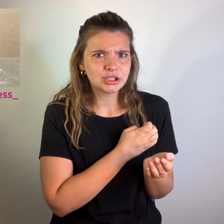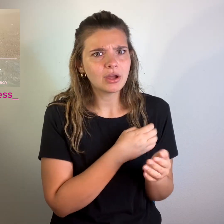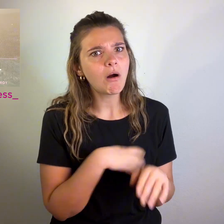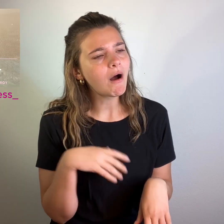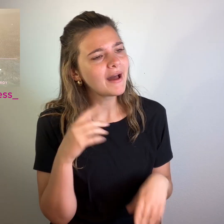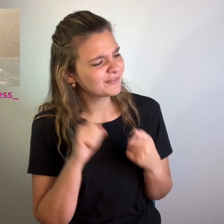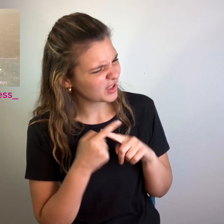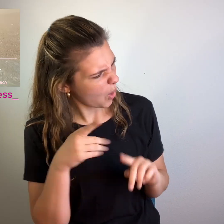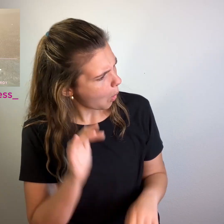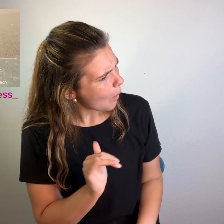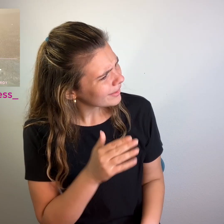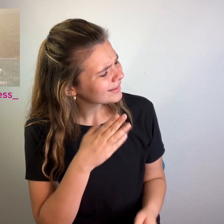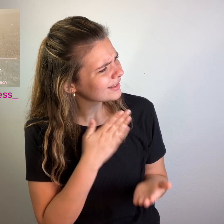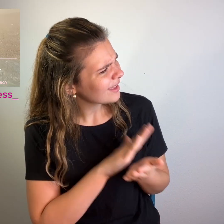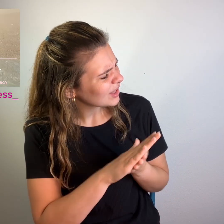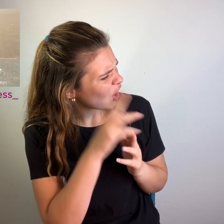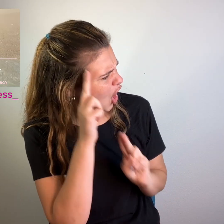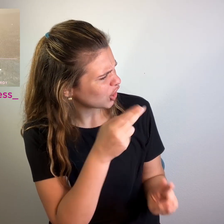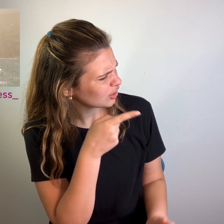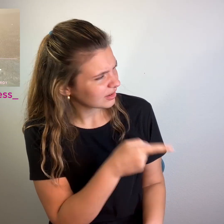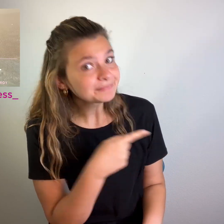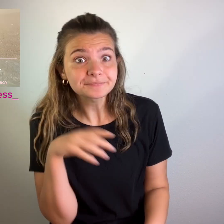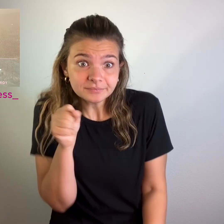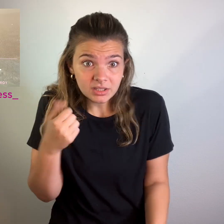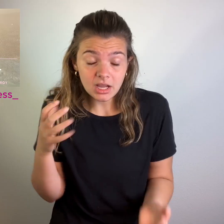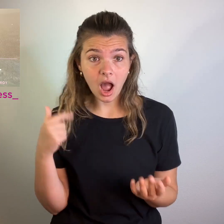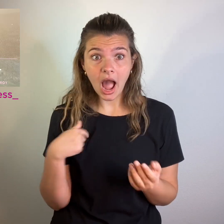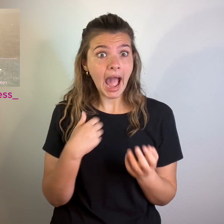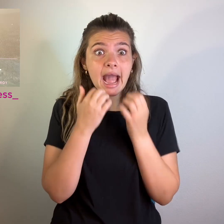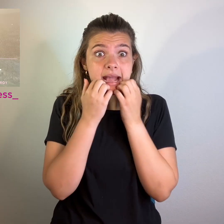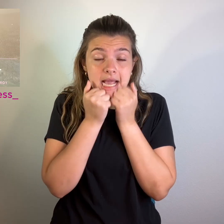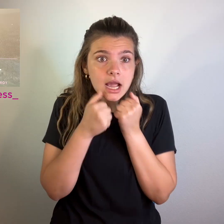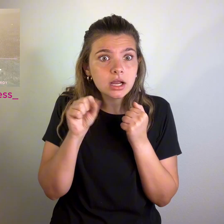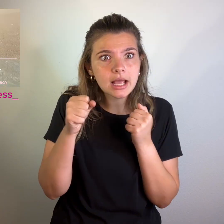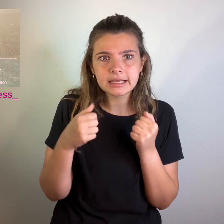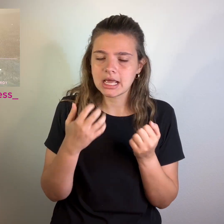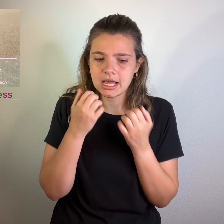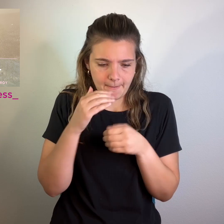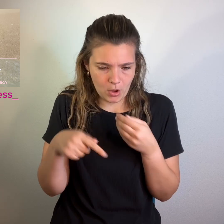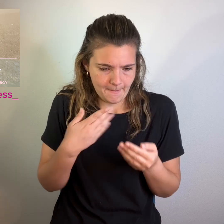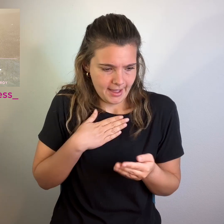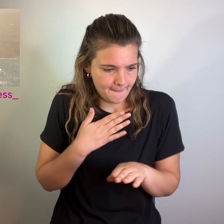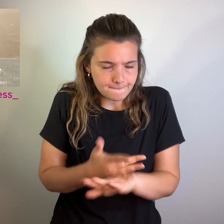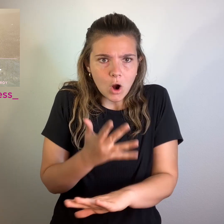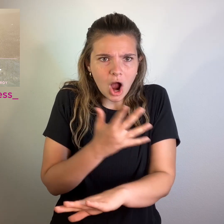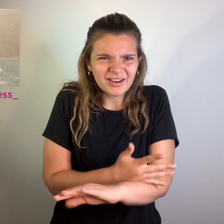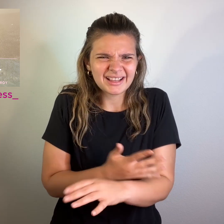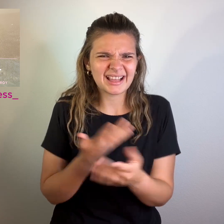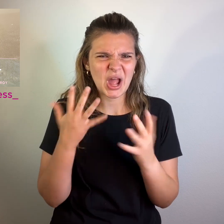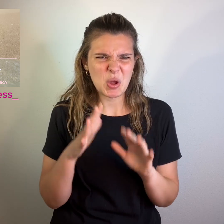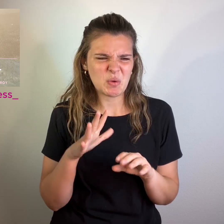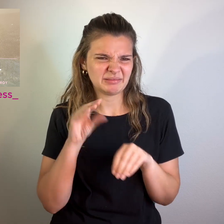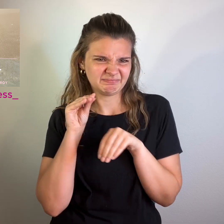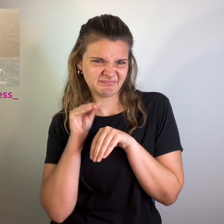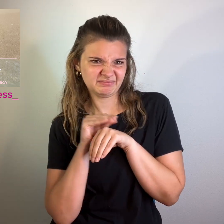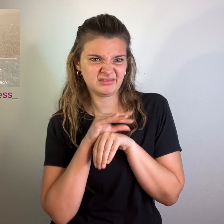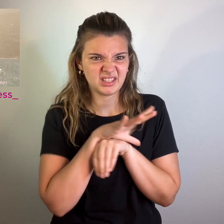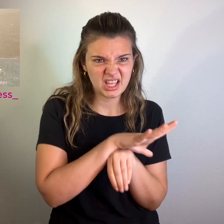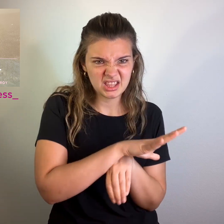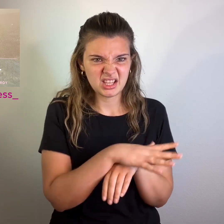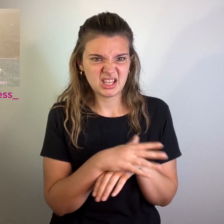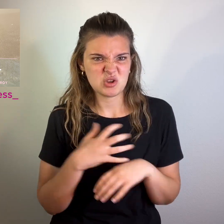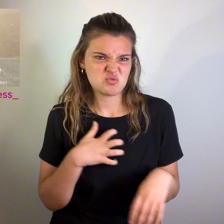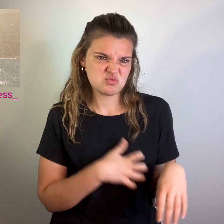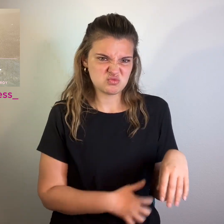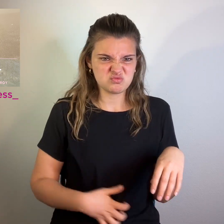like, yeah, like, I, one, care a lot about my check-in. I care about my progress. And two, like, I'm not going to bring her this like gross energy that I'm feeling